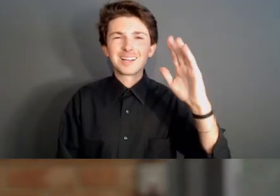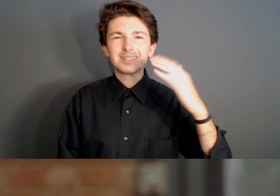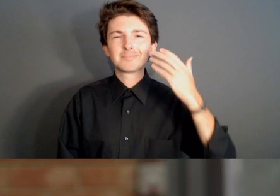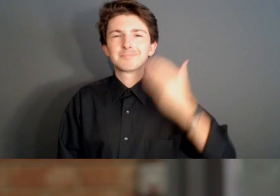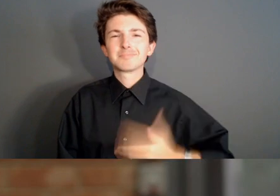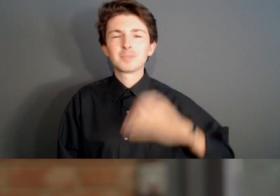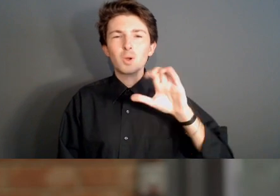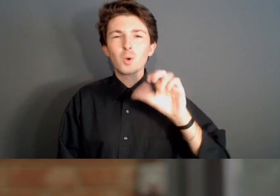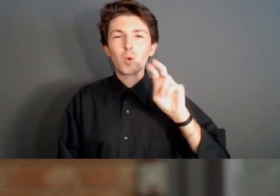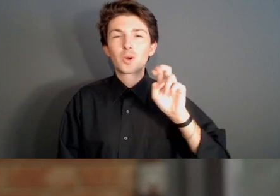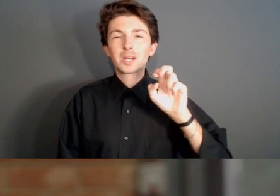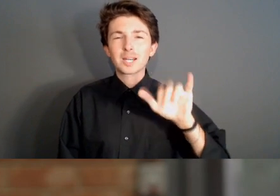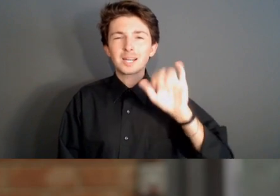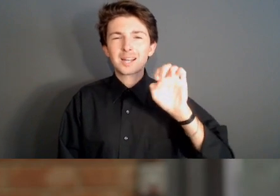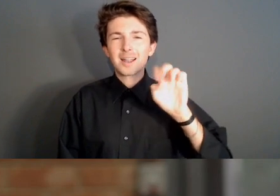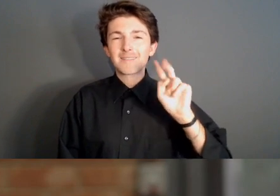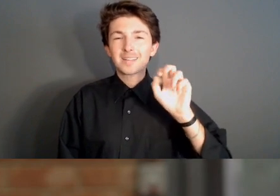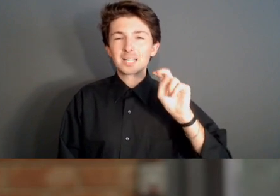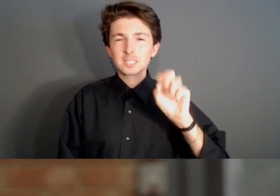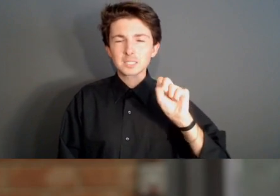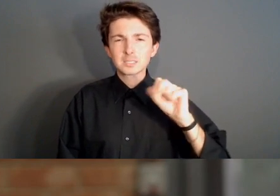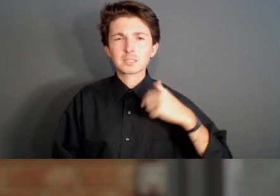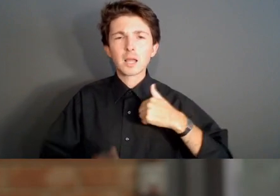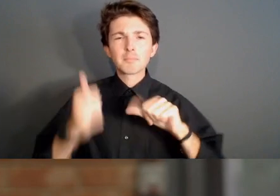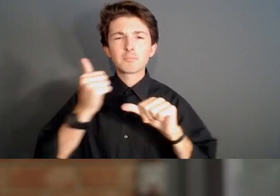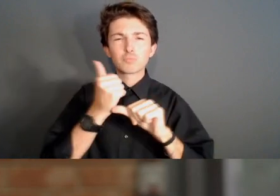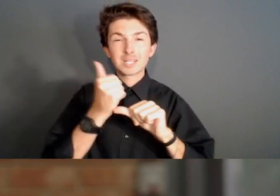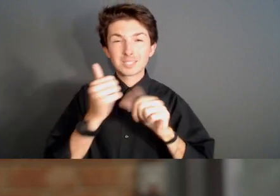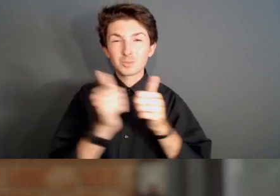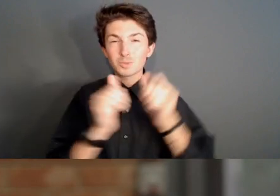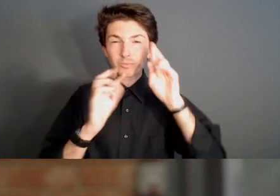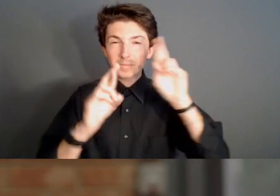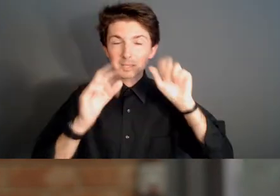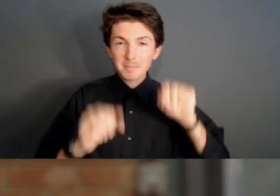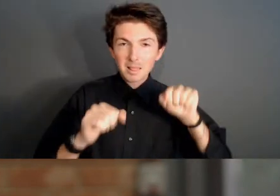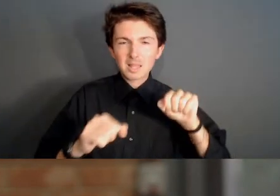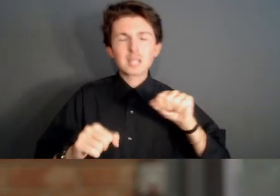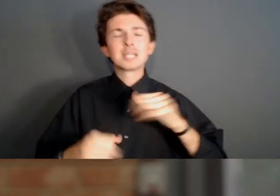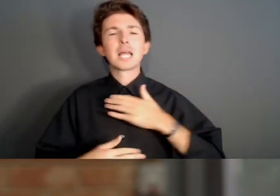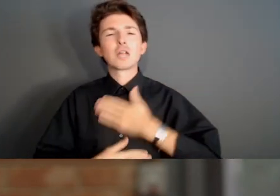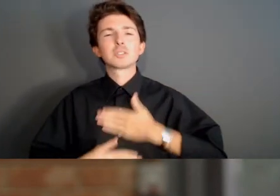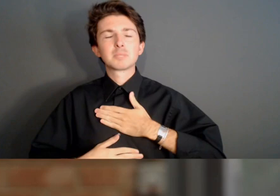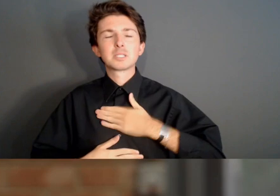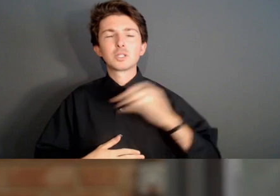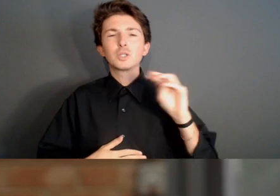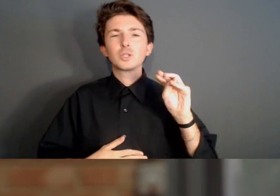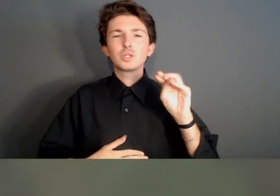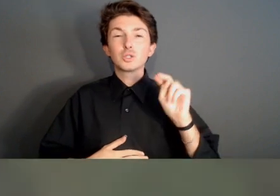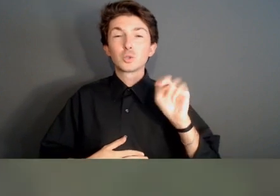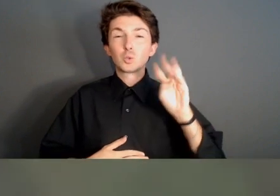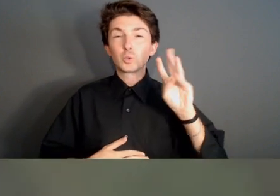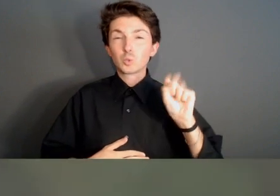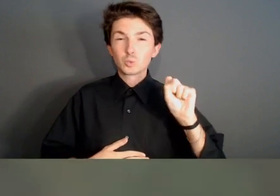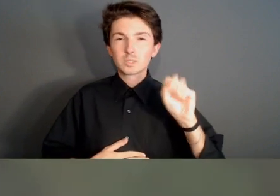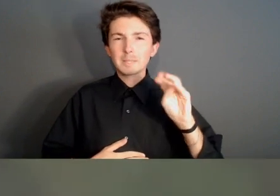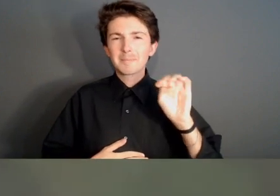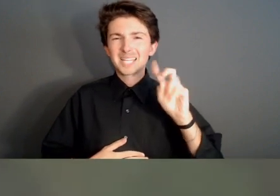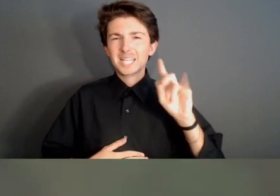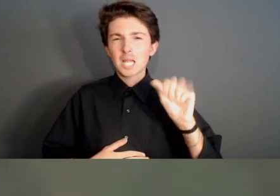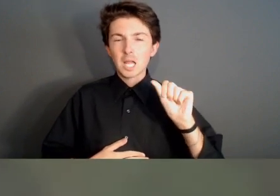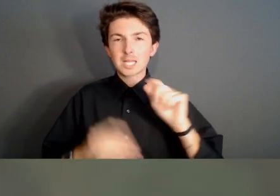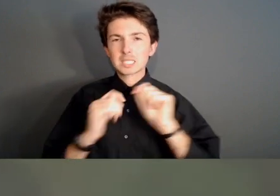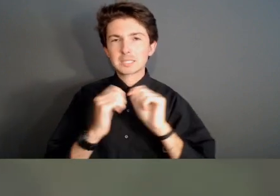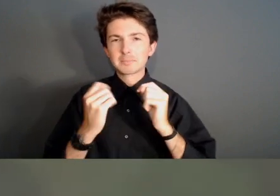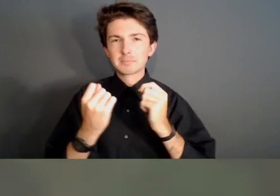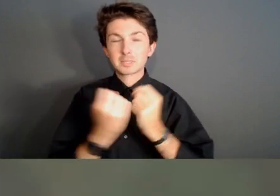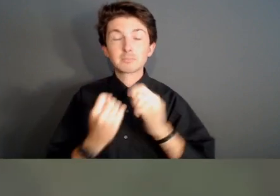Hi, my name is Corey Evans. I'm an apprentice with RespectAbility on the entertainment and news media team. I'm an